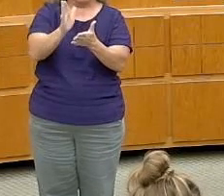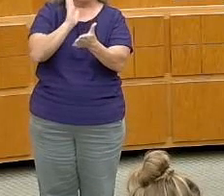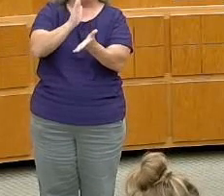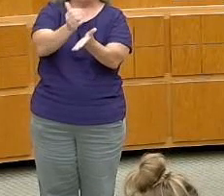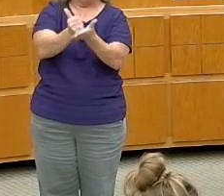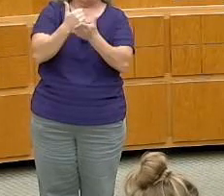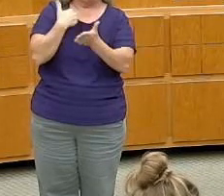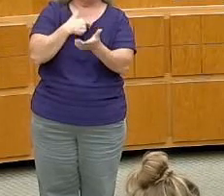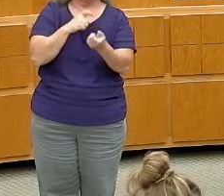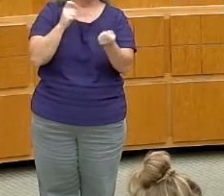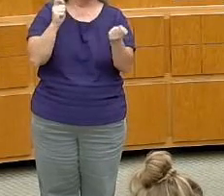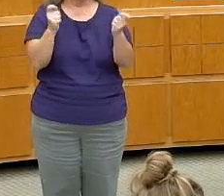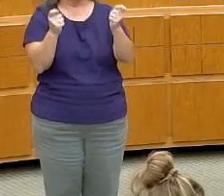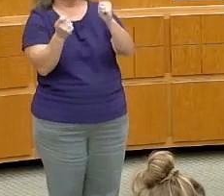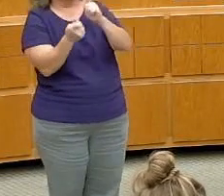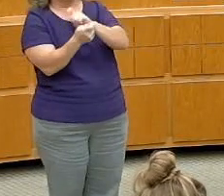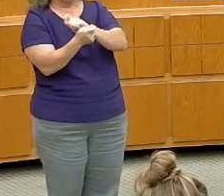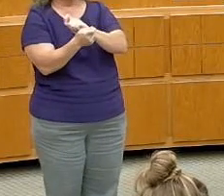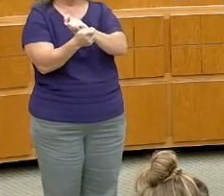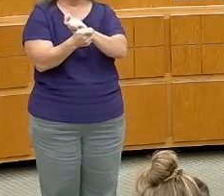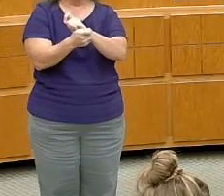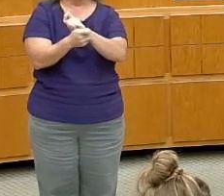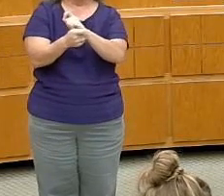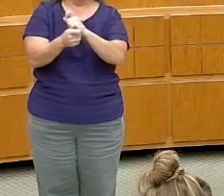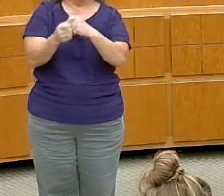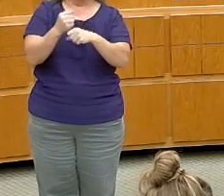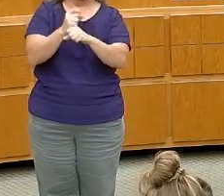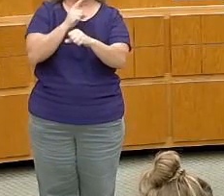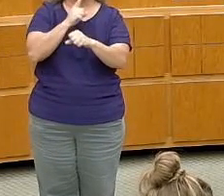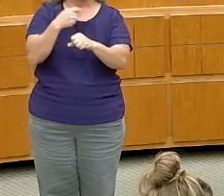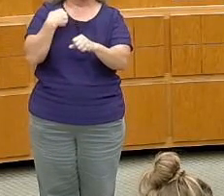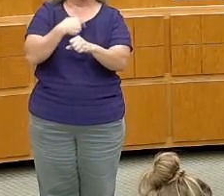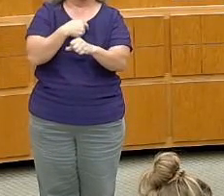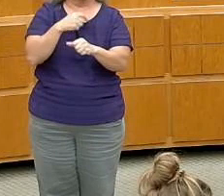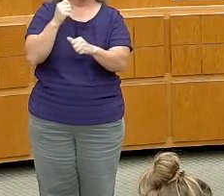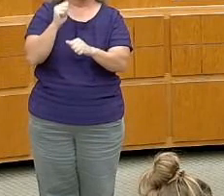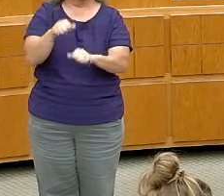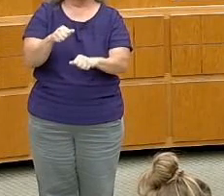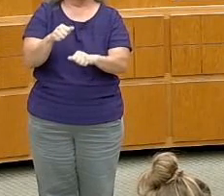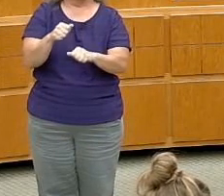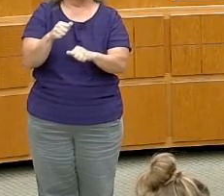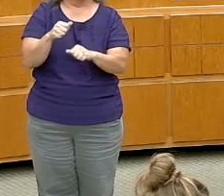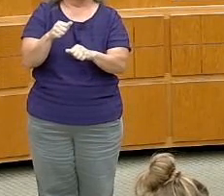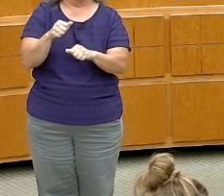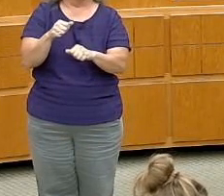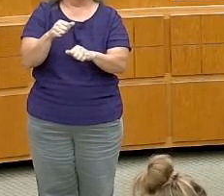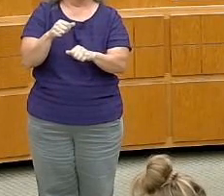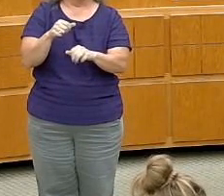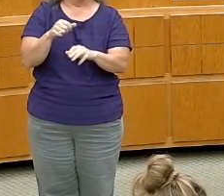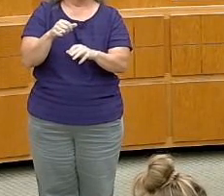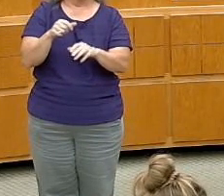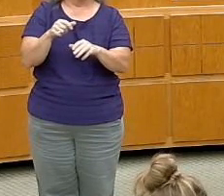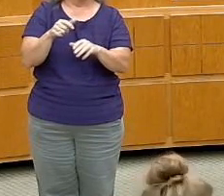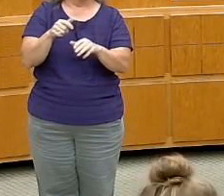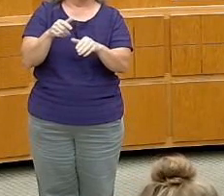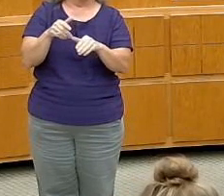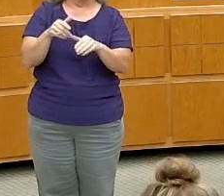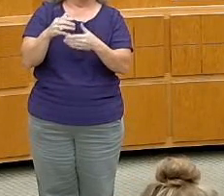change directions and make sure that we can accommodate for those new symptoms.